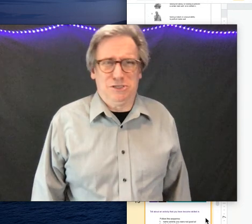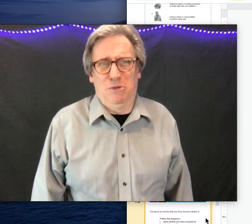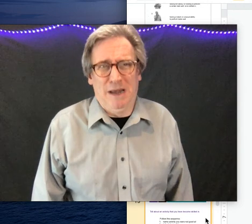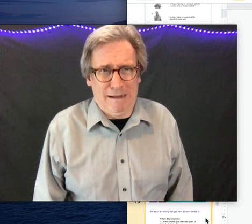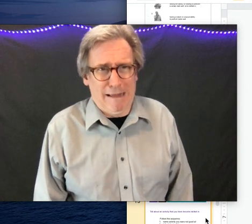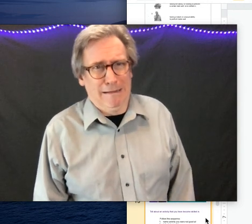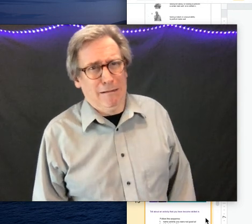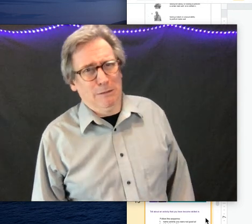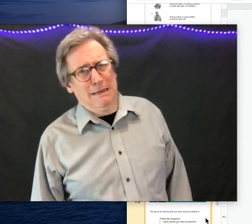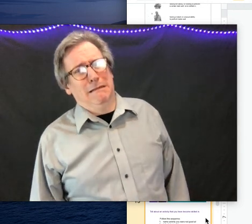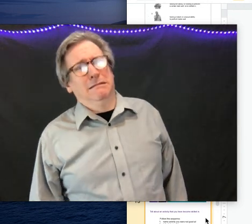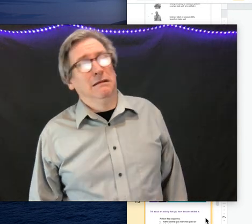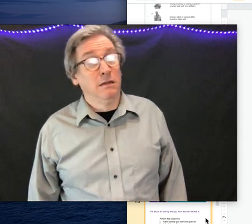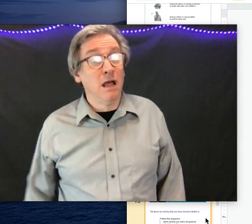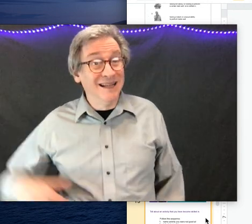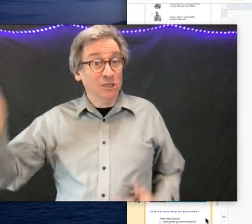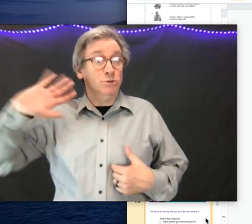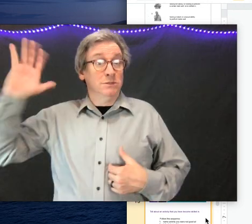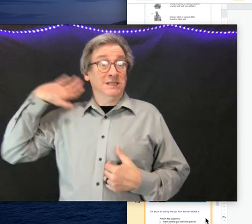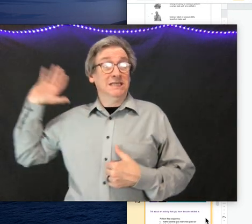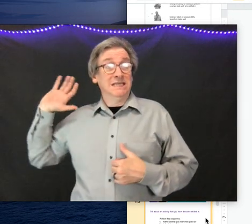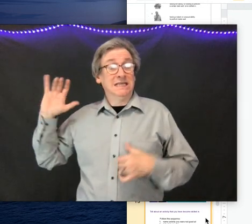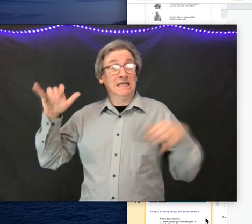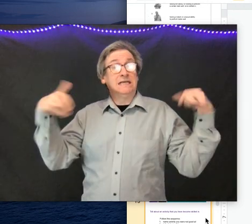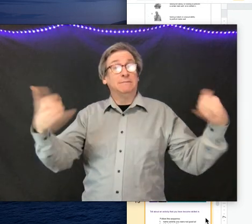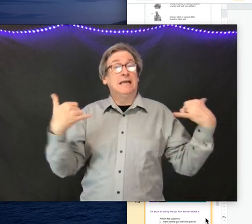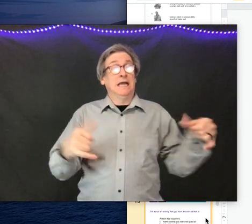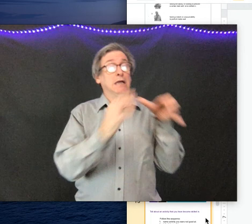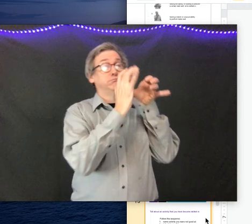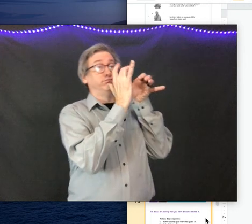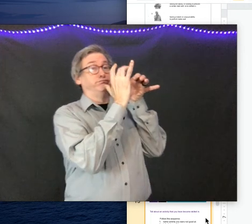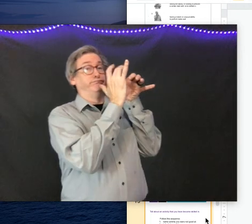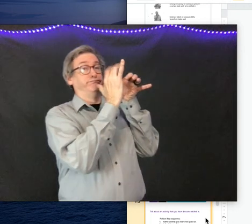There are so many I can't narrow it down.